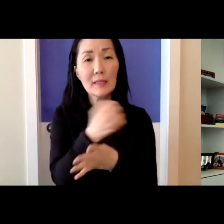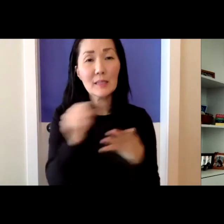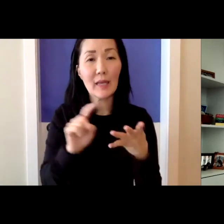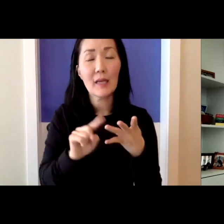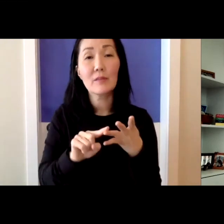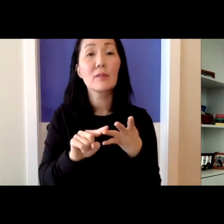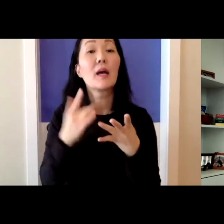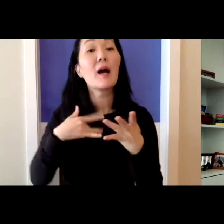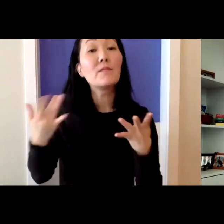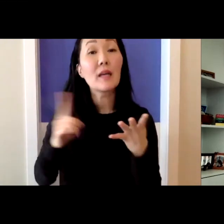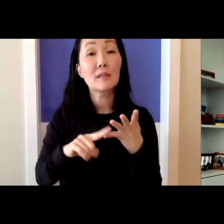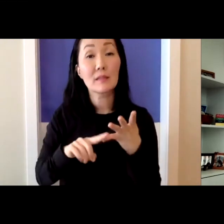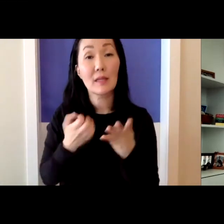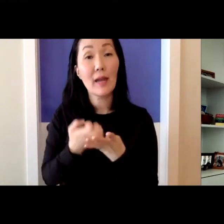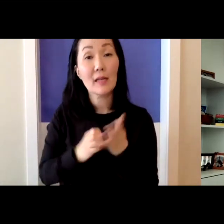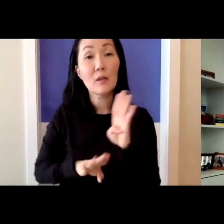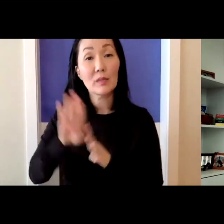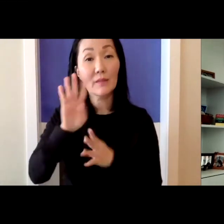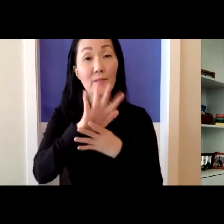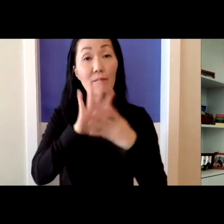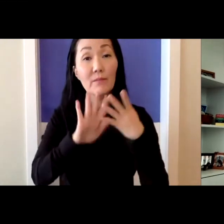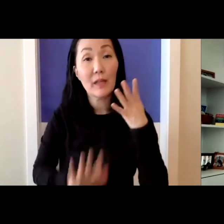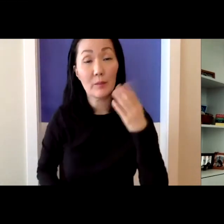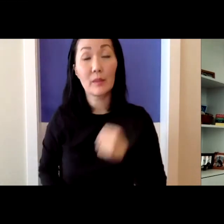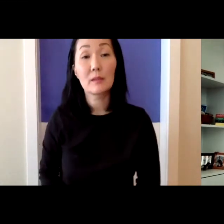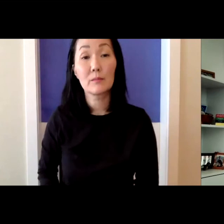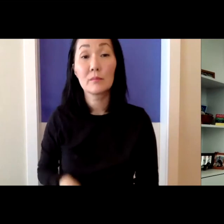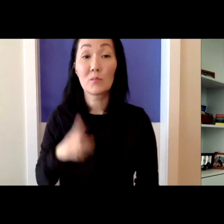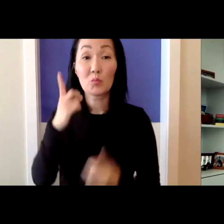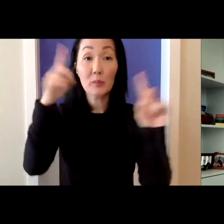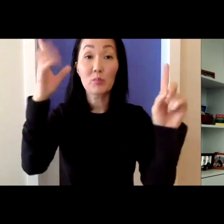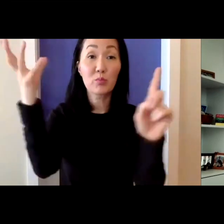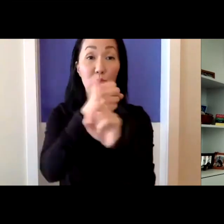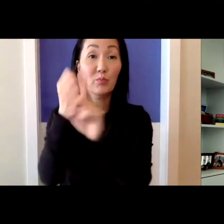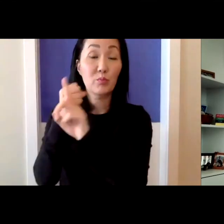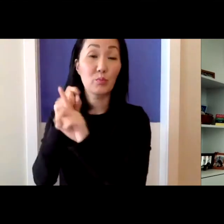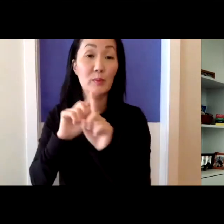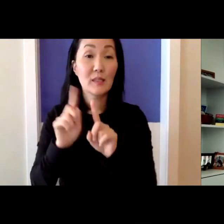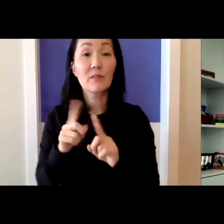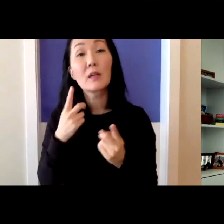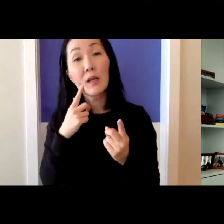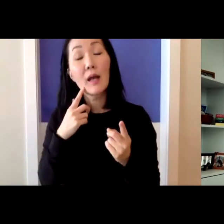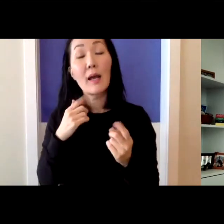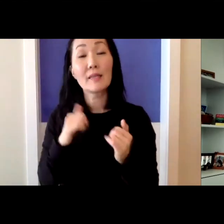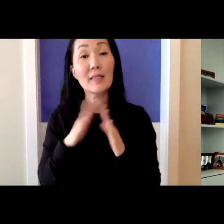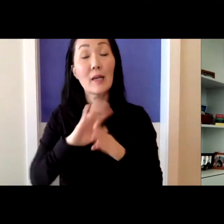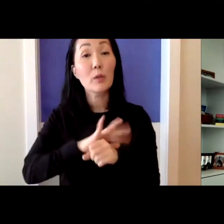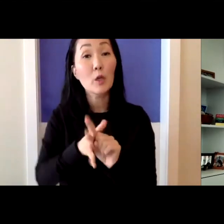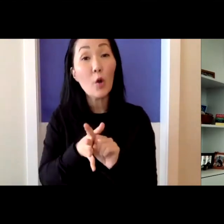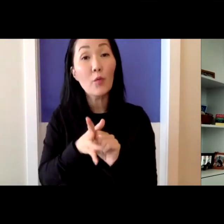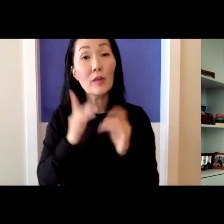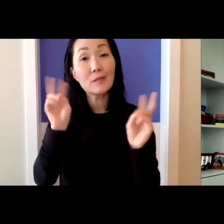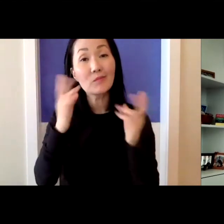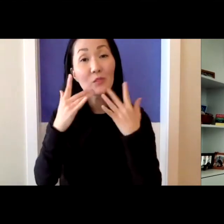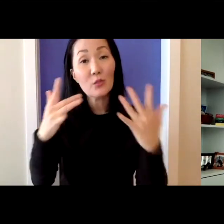economic development. We've been able to accomplish a lot of COVID-friendly programming